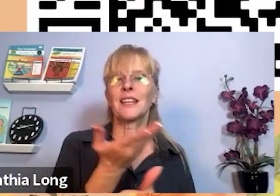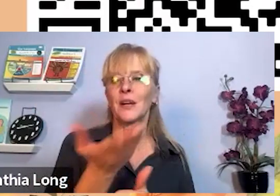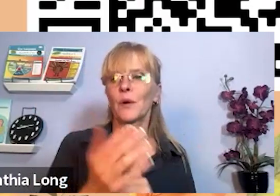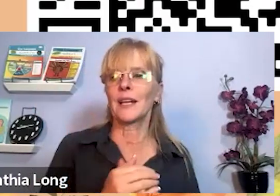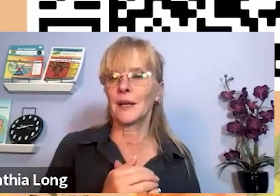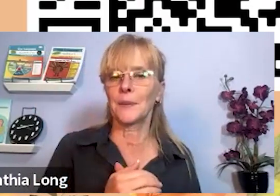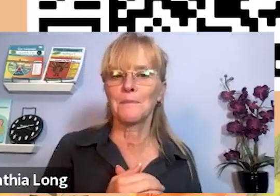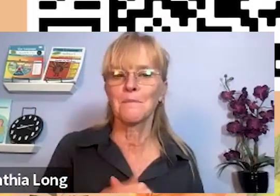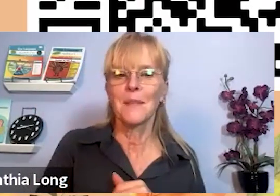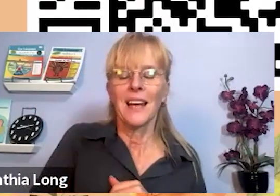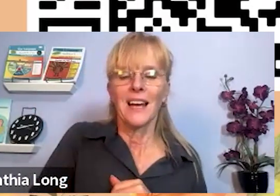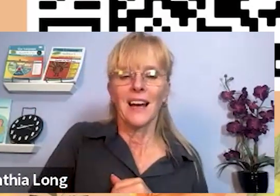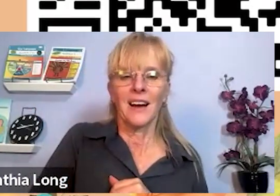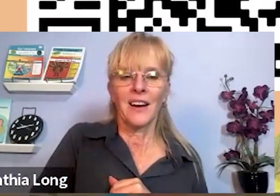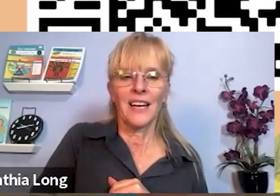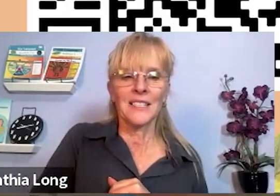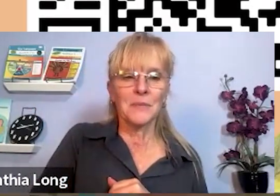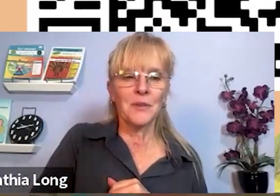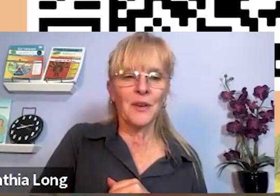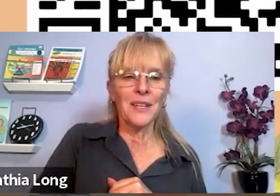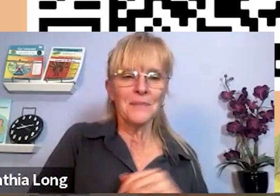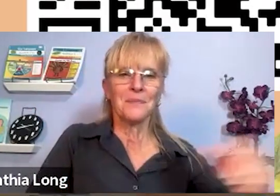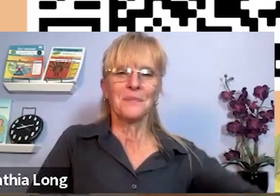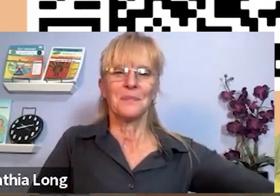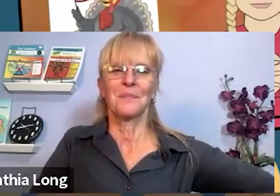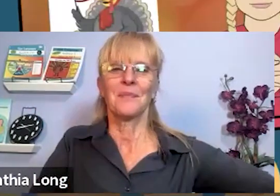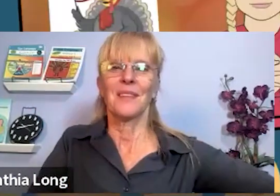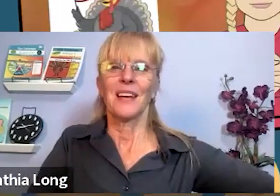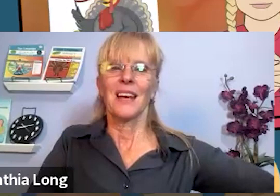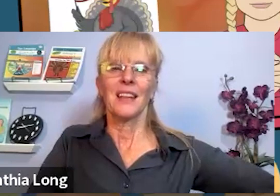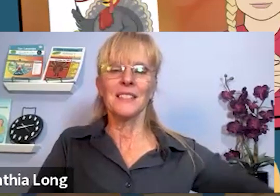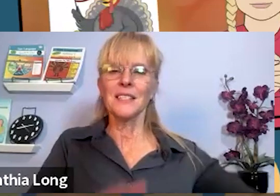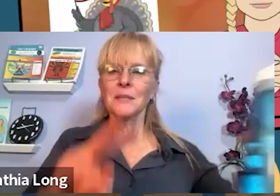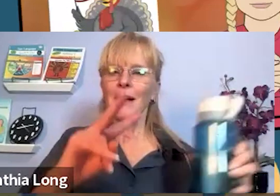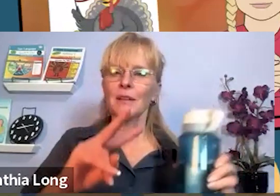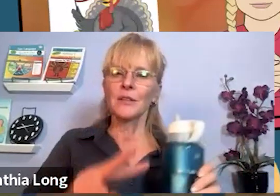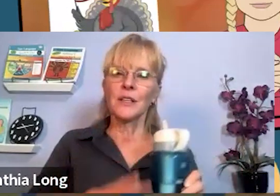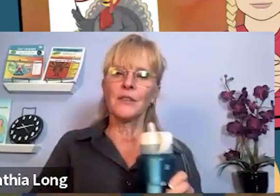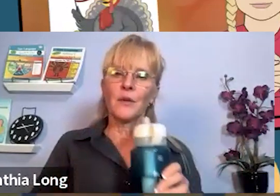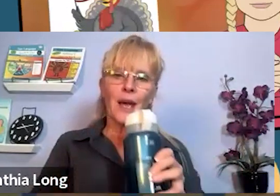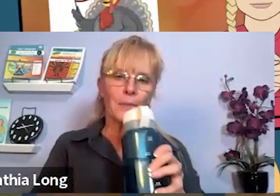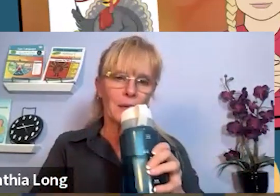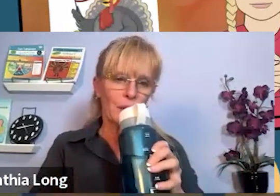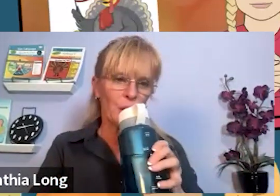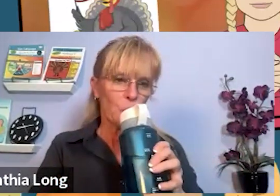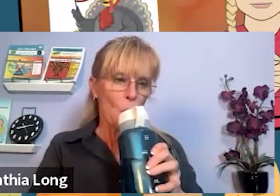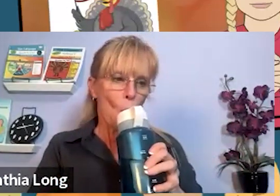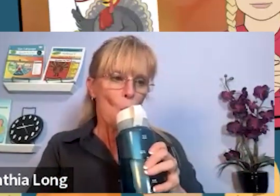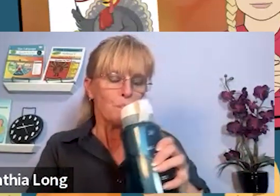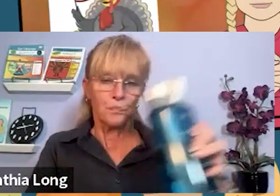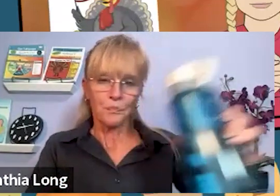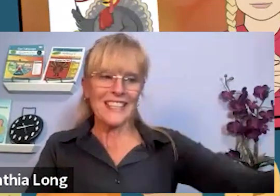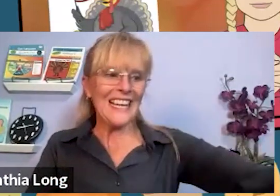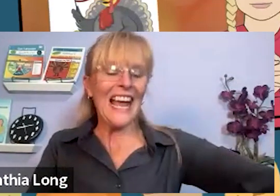and everything right here. All right, let's move on. This is about learning the vocabulary.